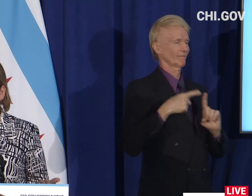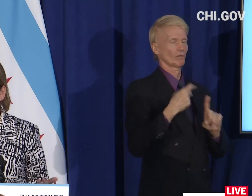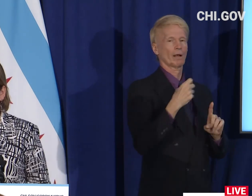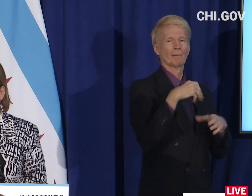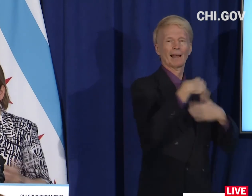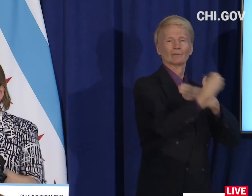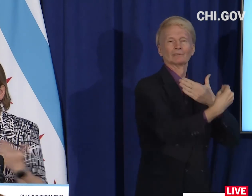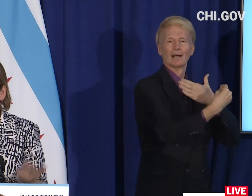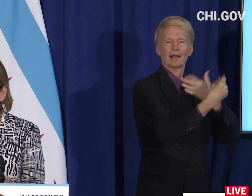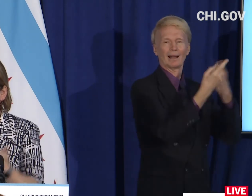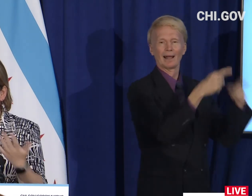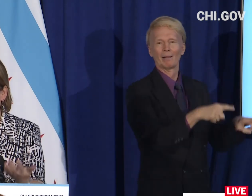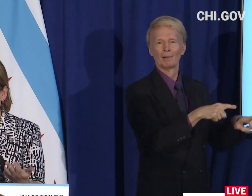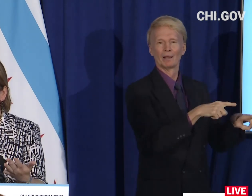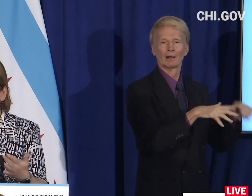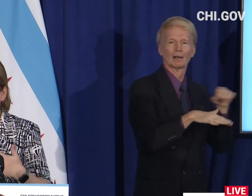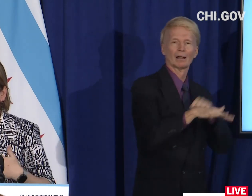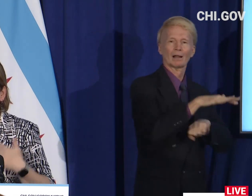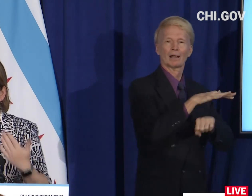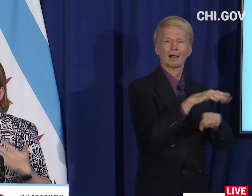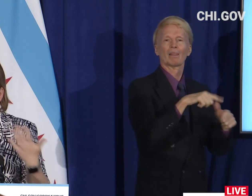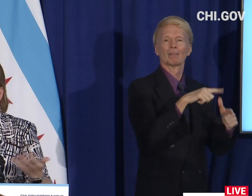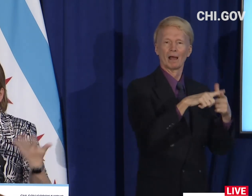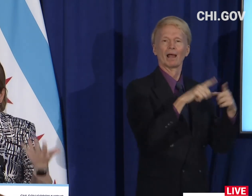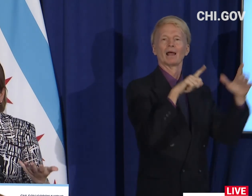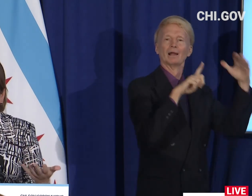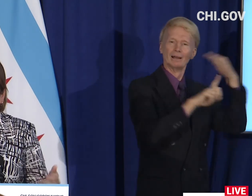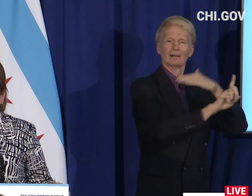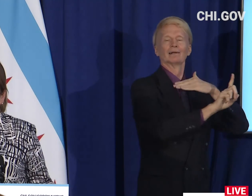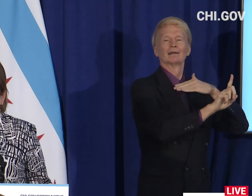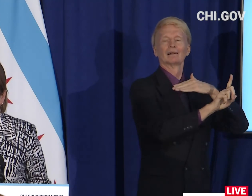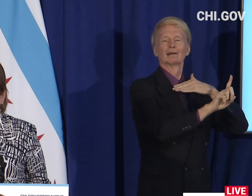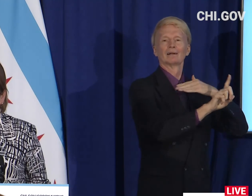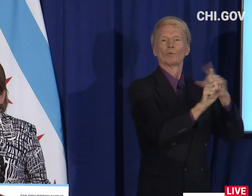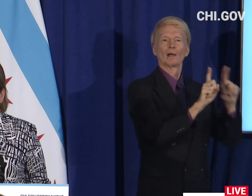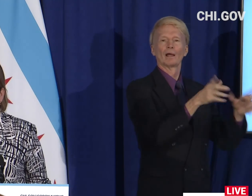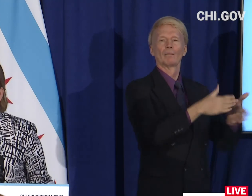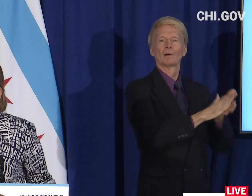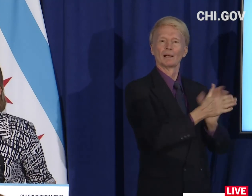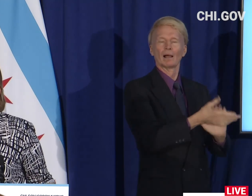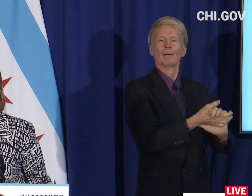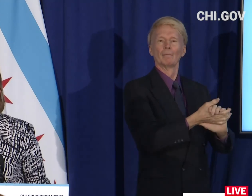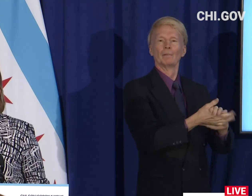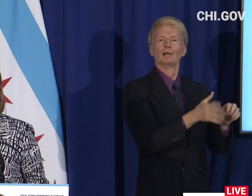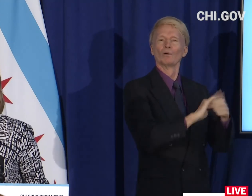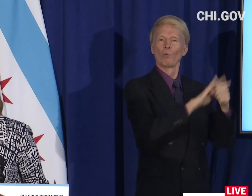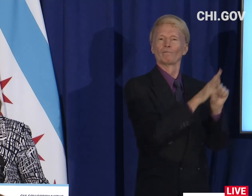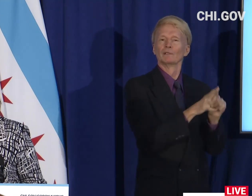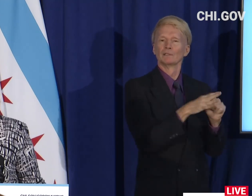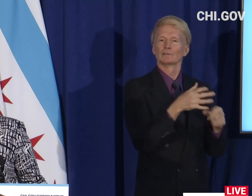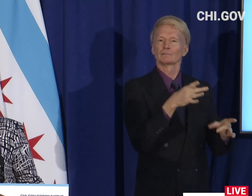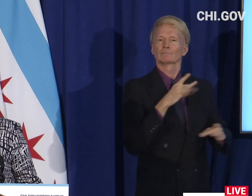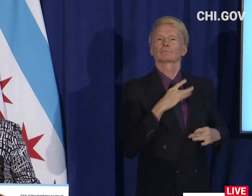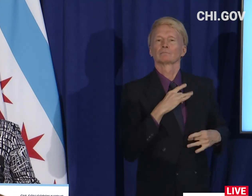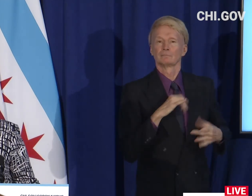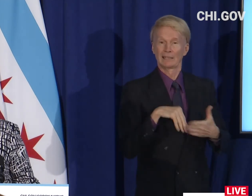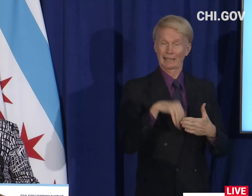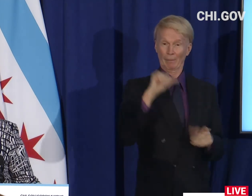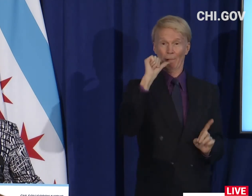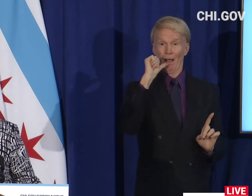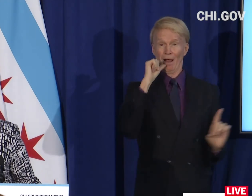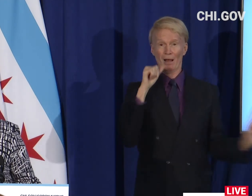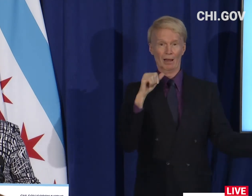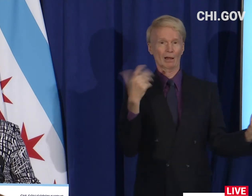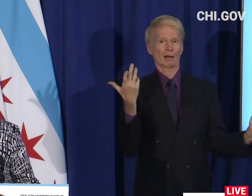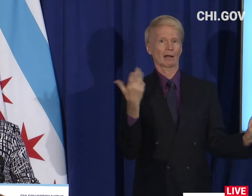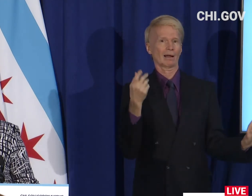in her time, in the time where she would have acquired COVID, and it was at a bar. And so in that case, we can say that is